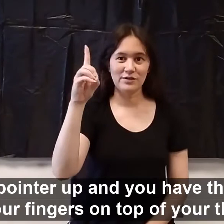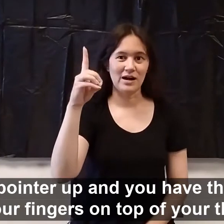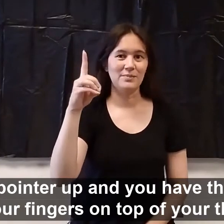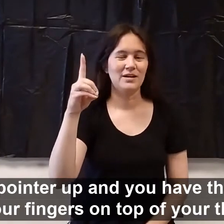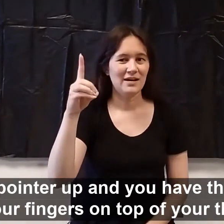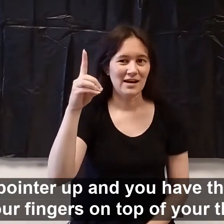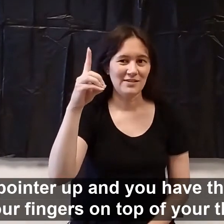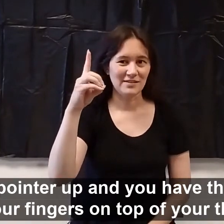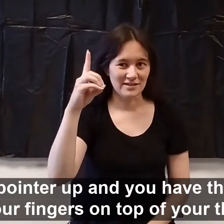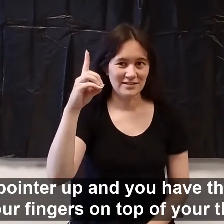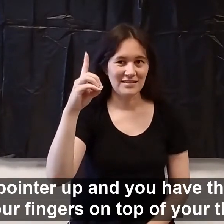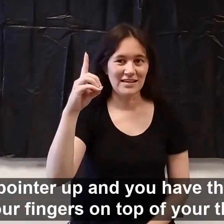up, and you have the letter D.